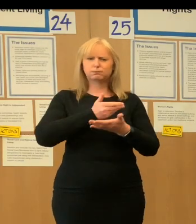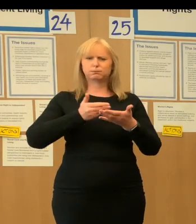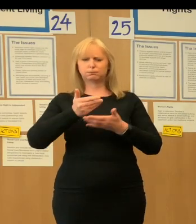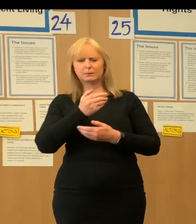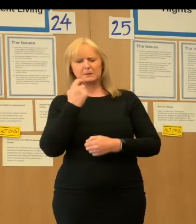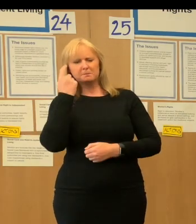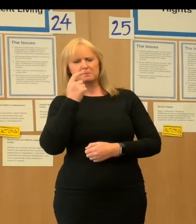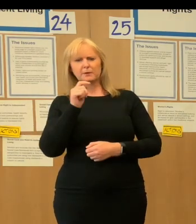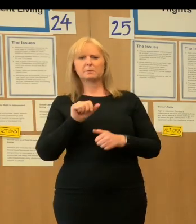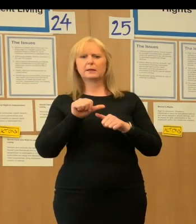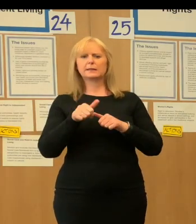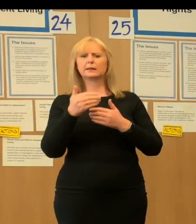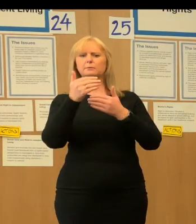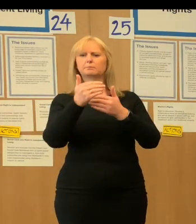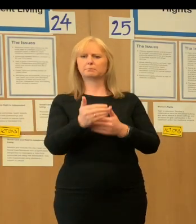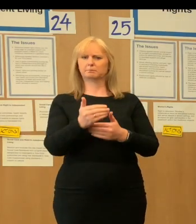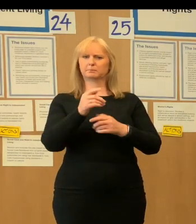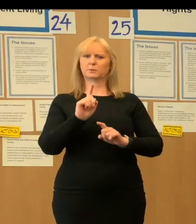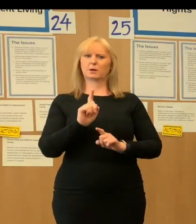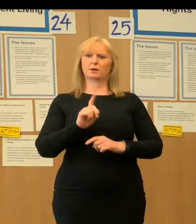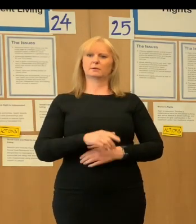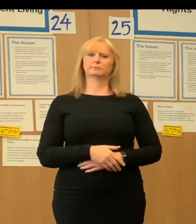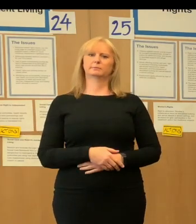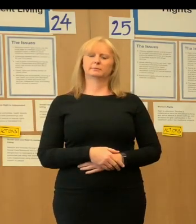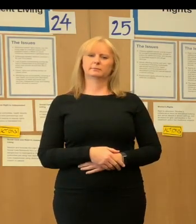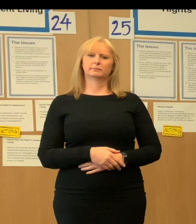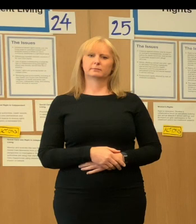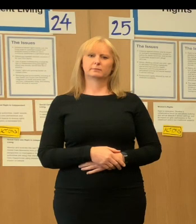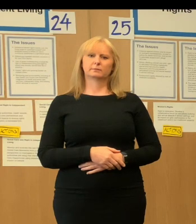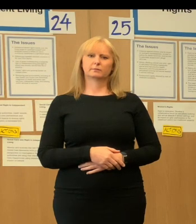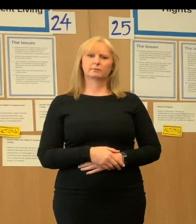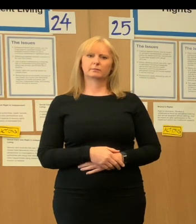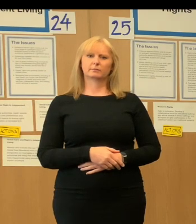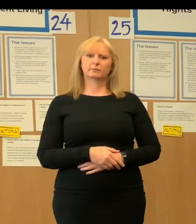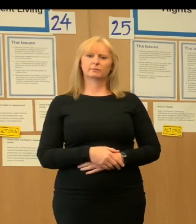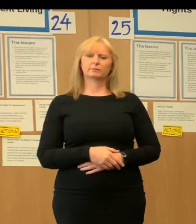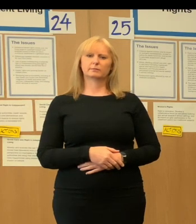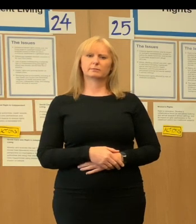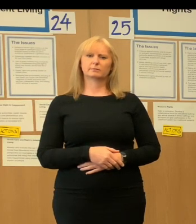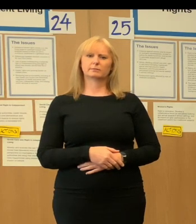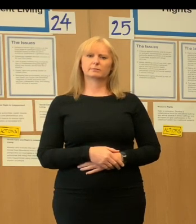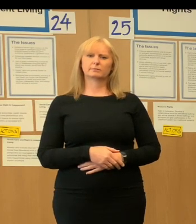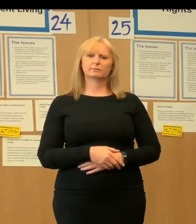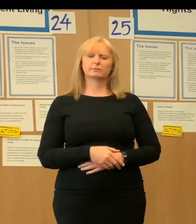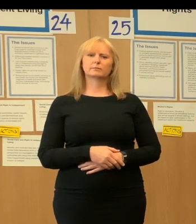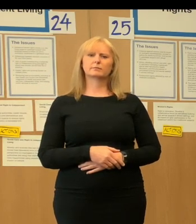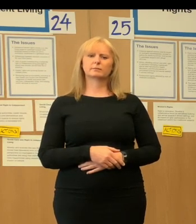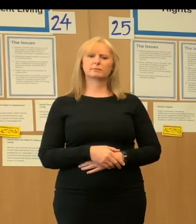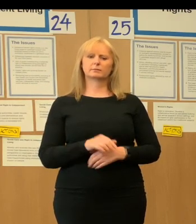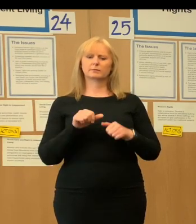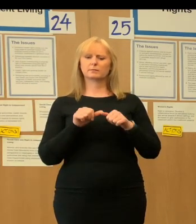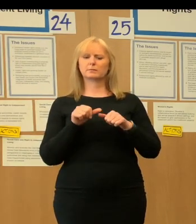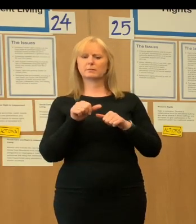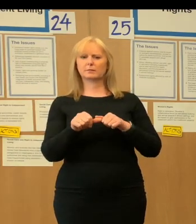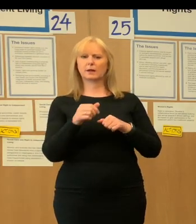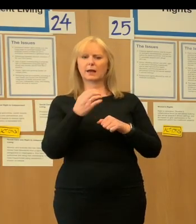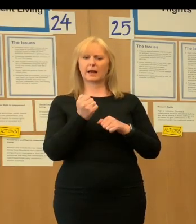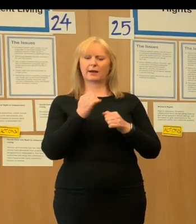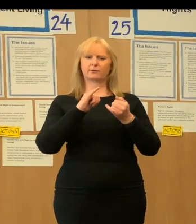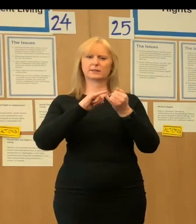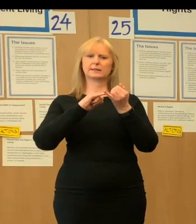what SNAP 2 would look like. At the same time, and slightly following on from that, we were also having SNAP